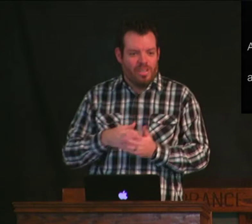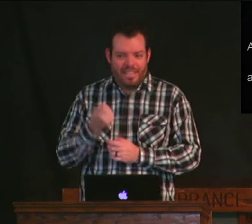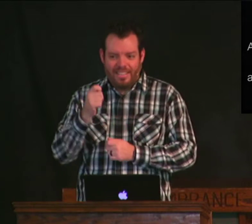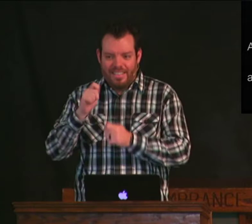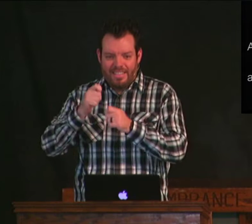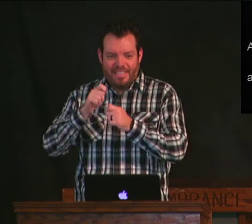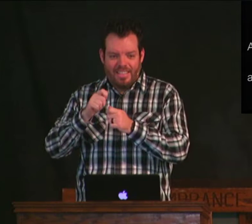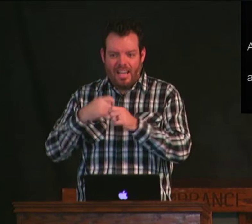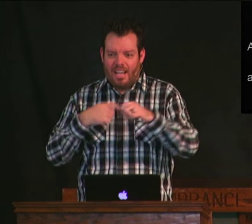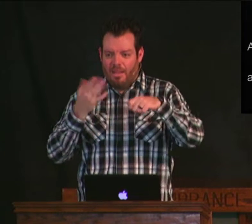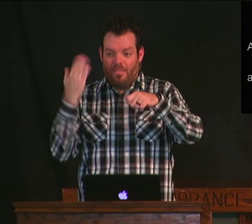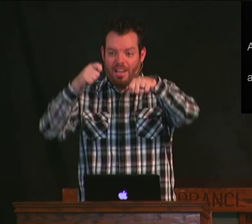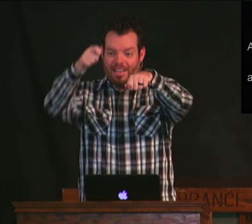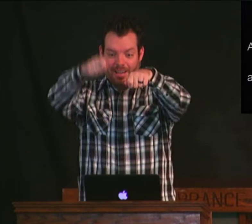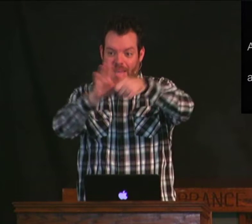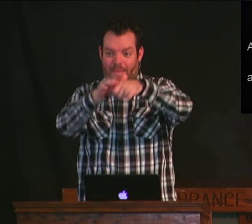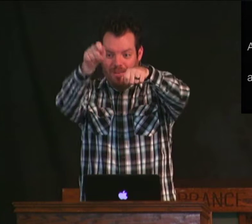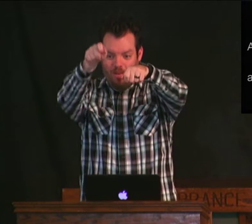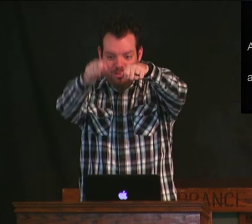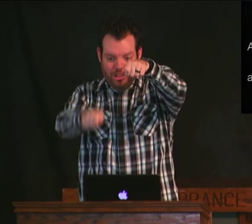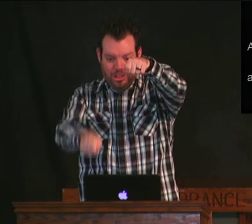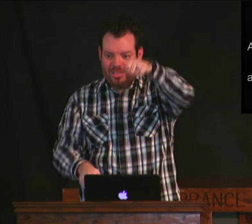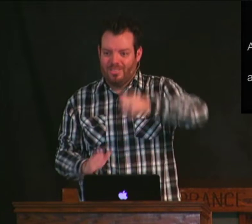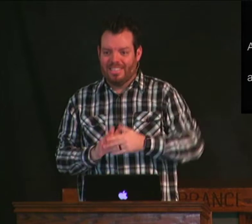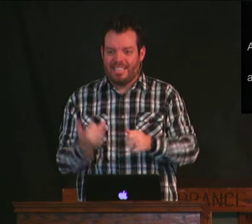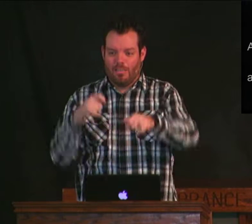weak. Before I could cut paper, it was knife, and I'm like,